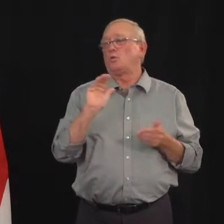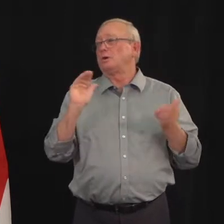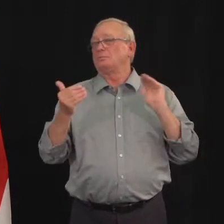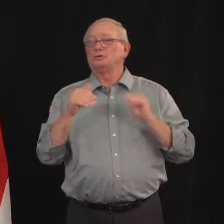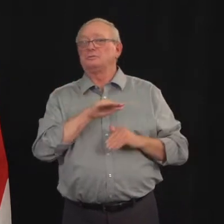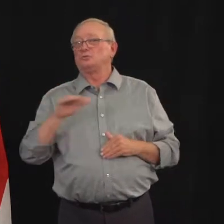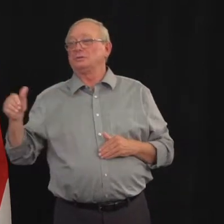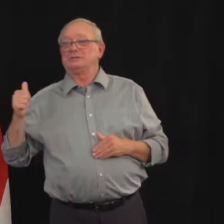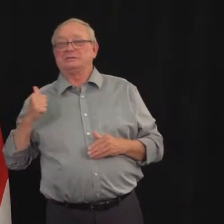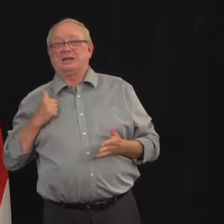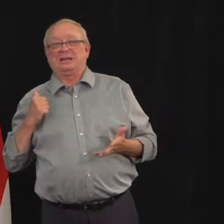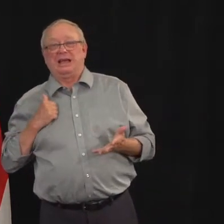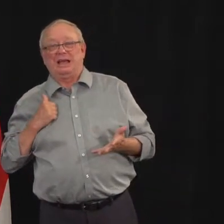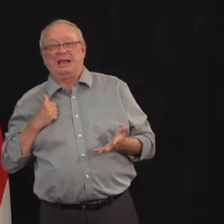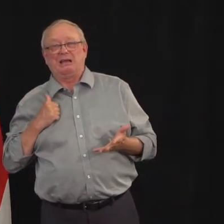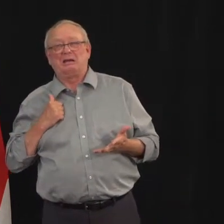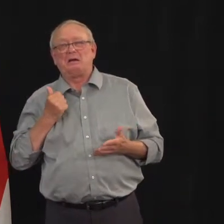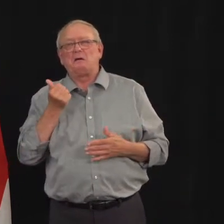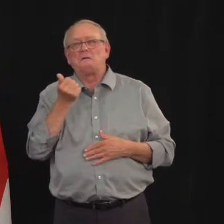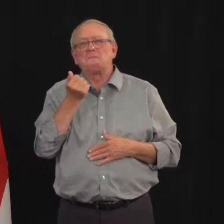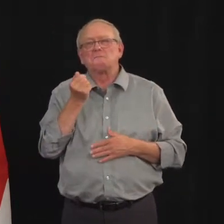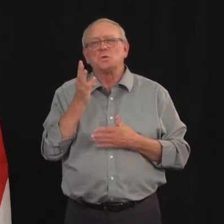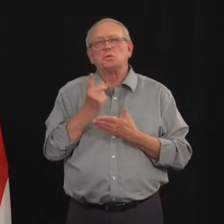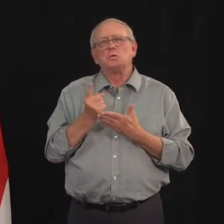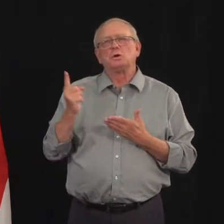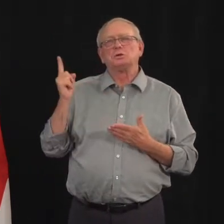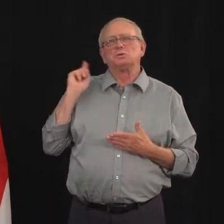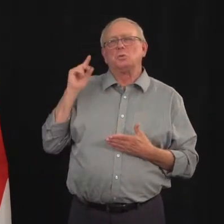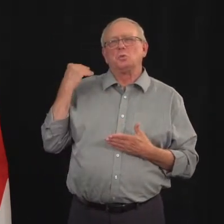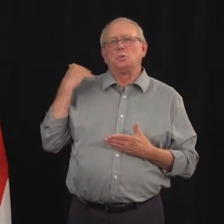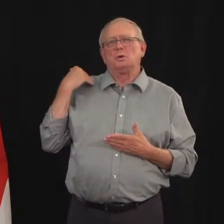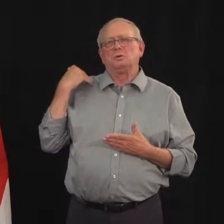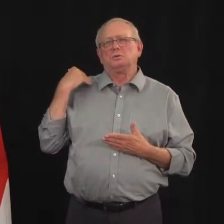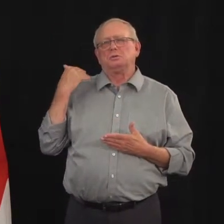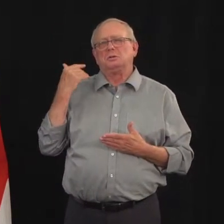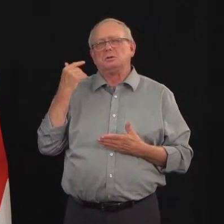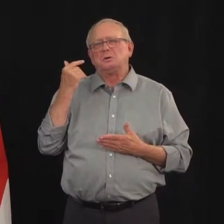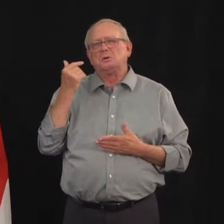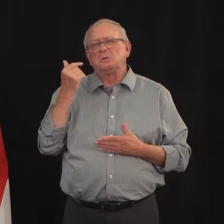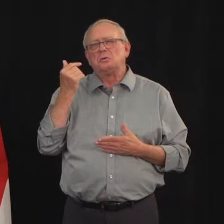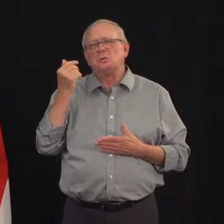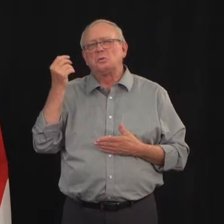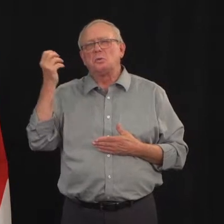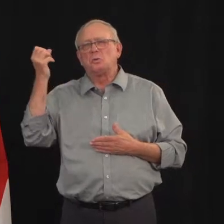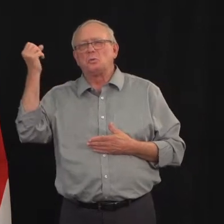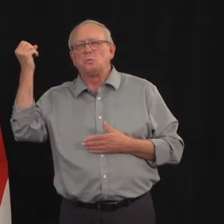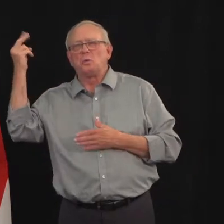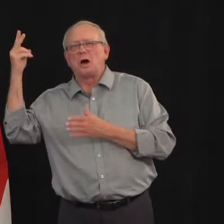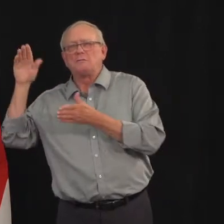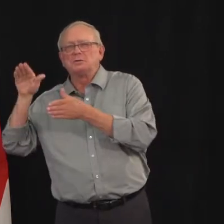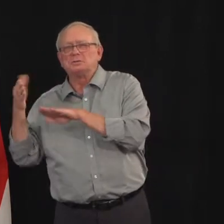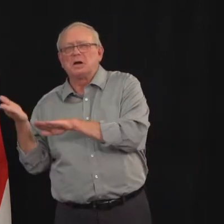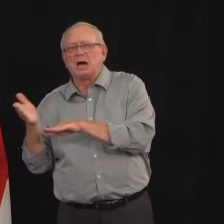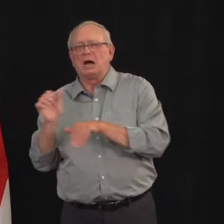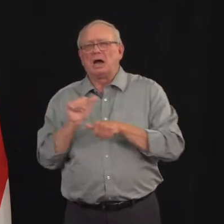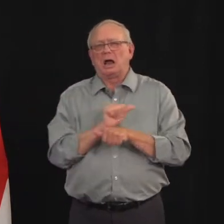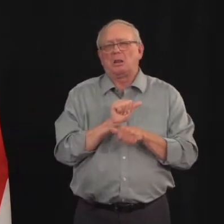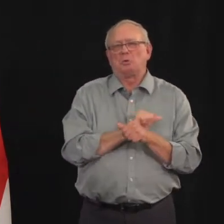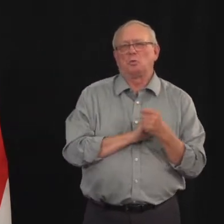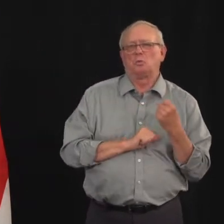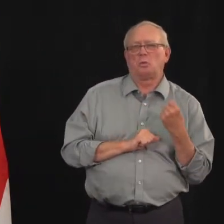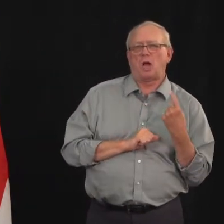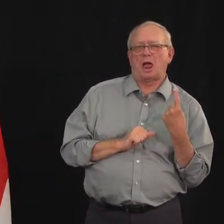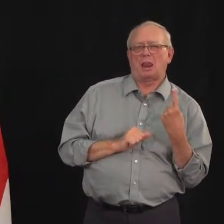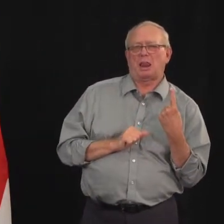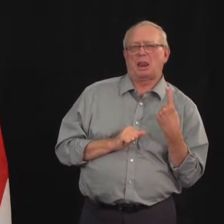rate than Alberta. So I think, again, there are costs to every decision, and there is no one easy way through this